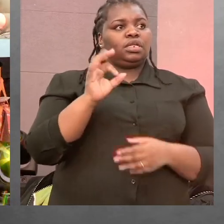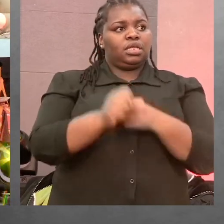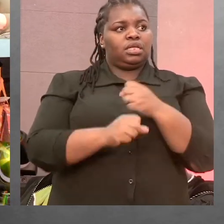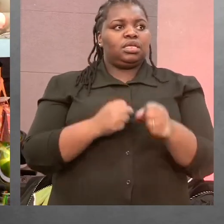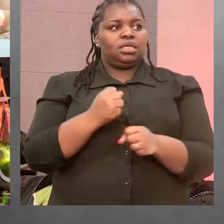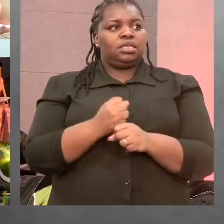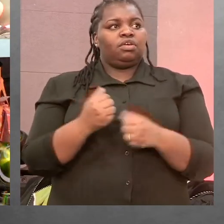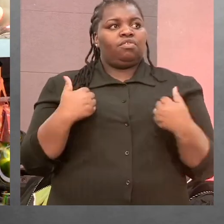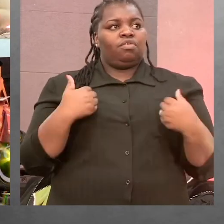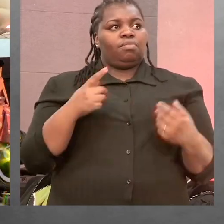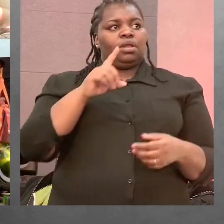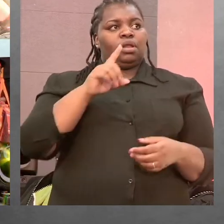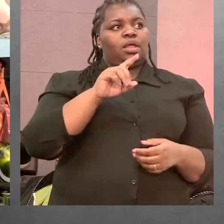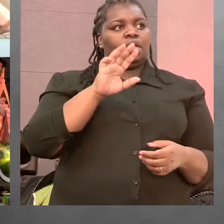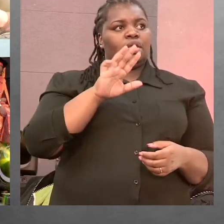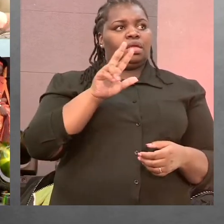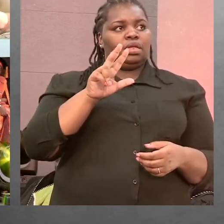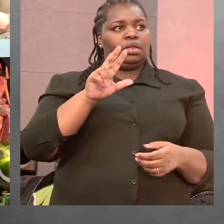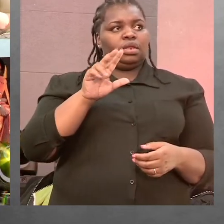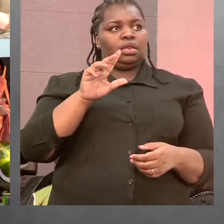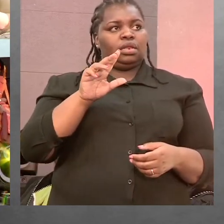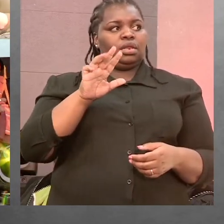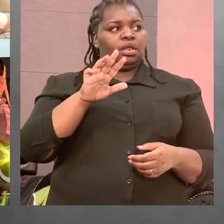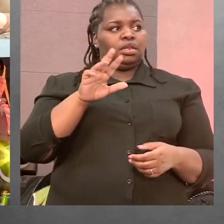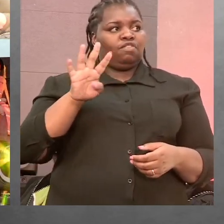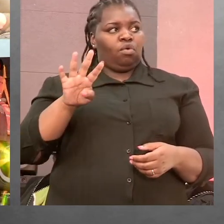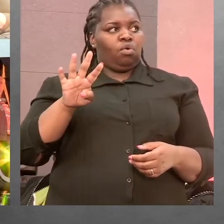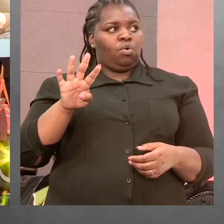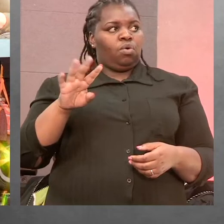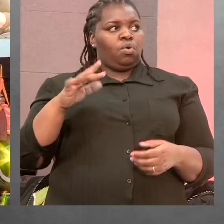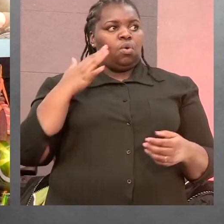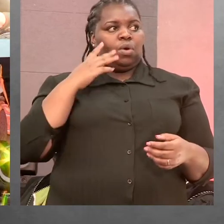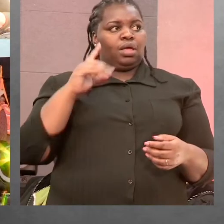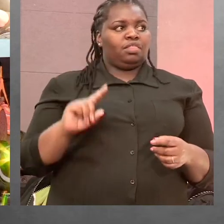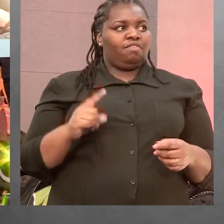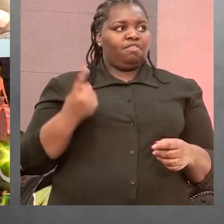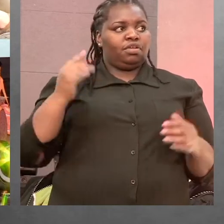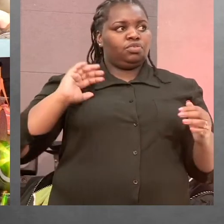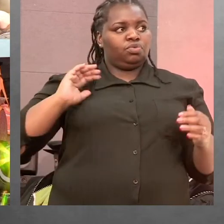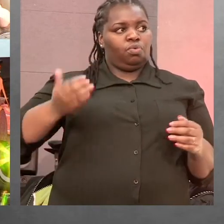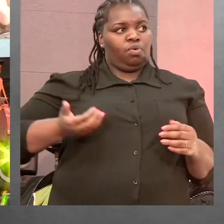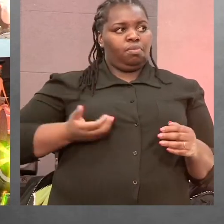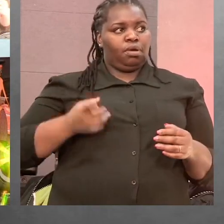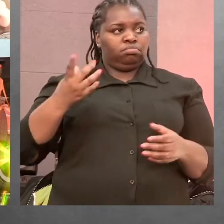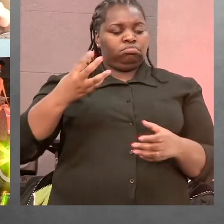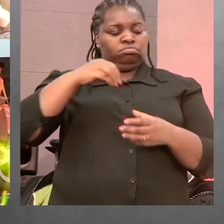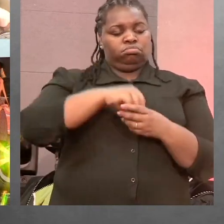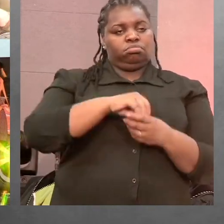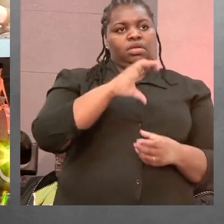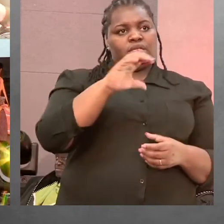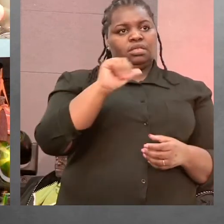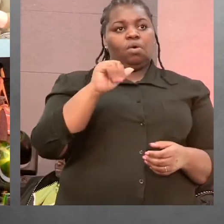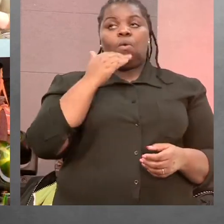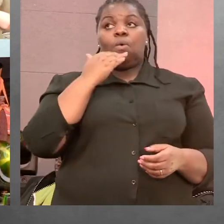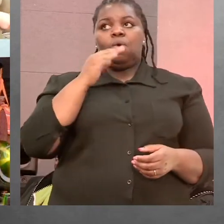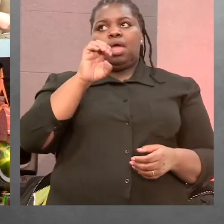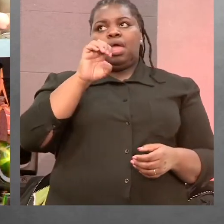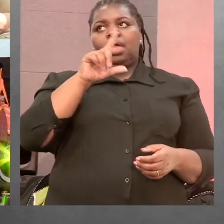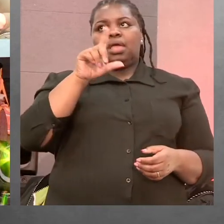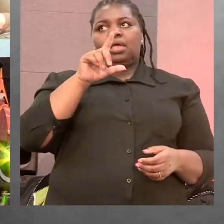from 1894 to 1917, when the first woman became a chartered accountant, Miss Elizabeth Kruger.